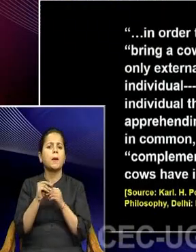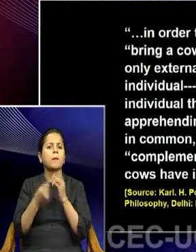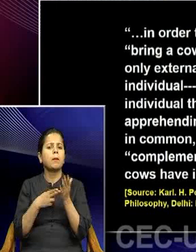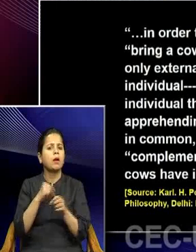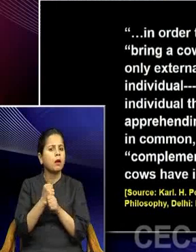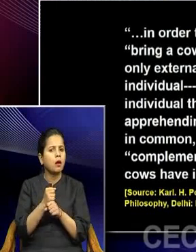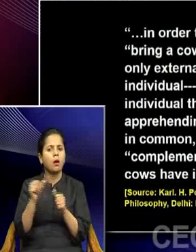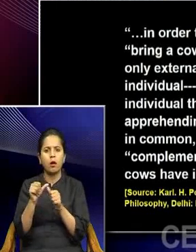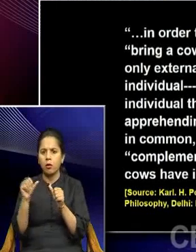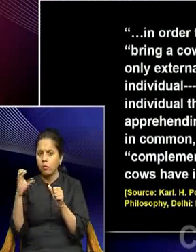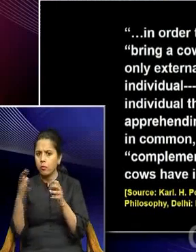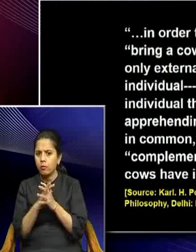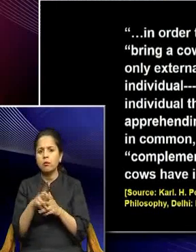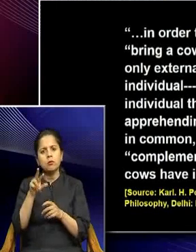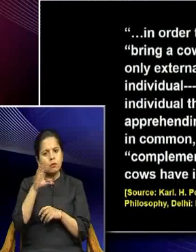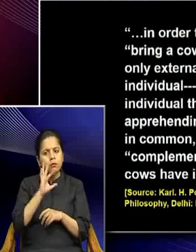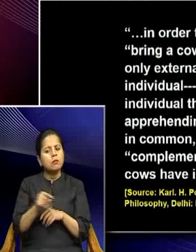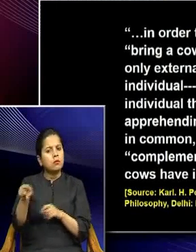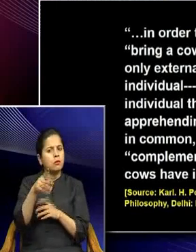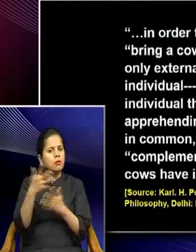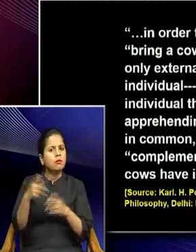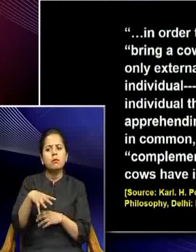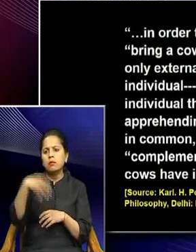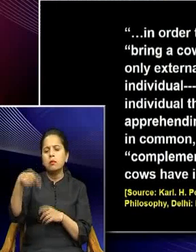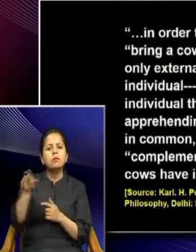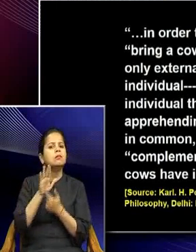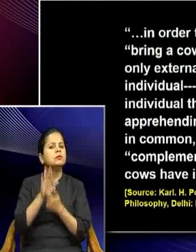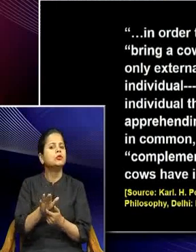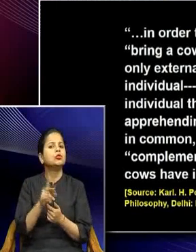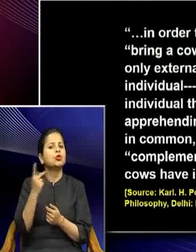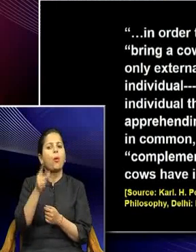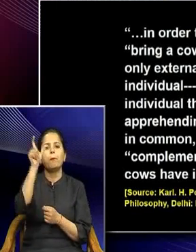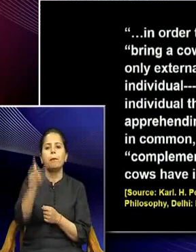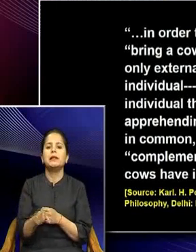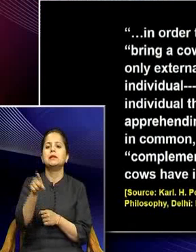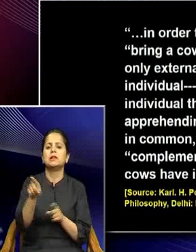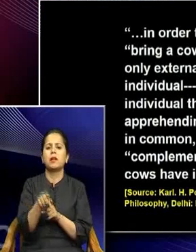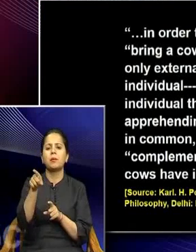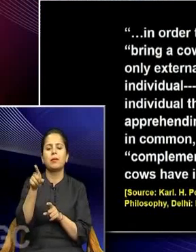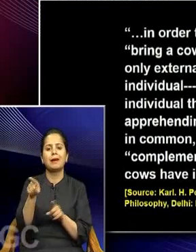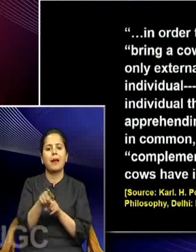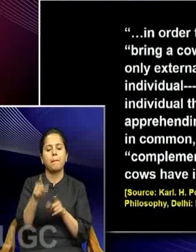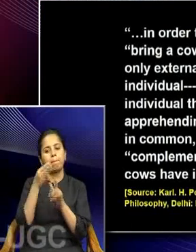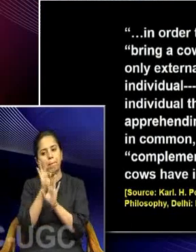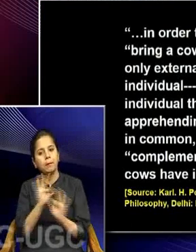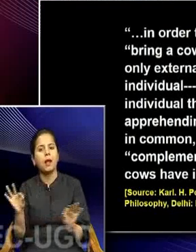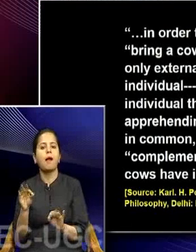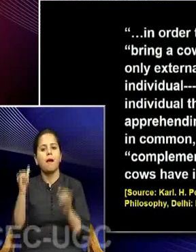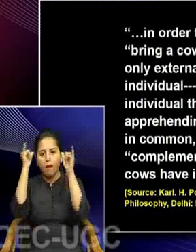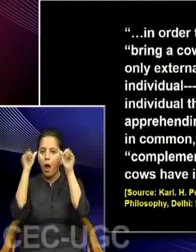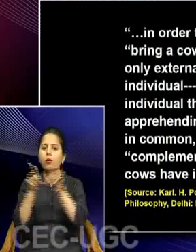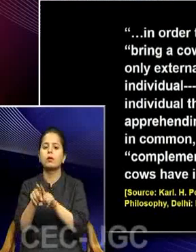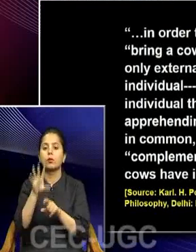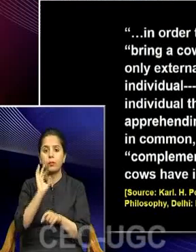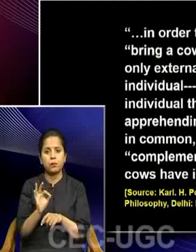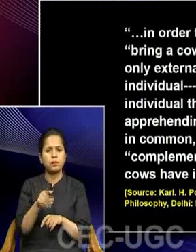even granting that the only external reference is to an individual, still we cannot tell